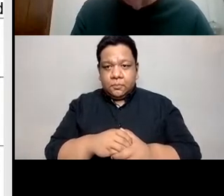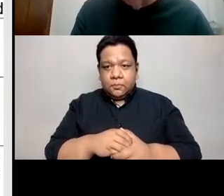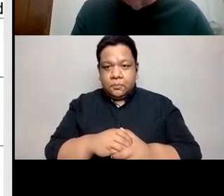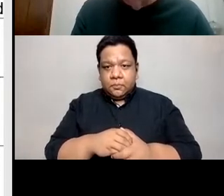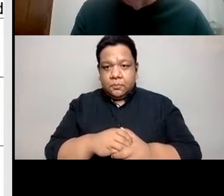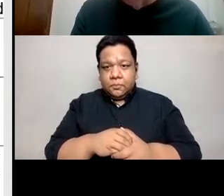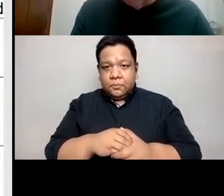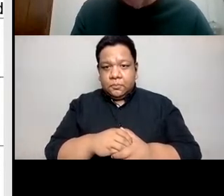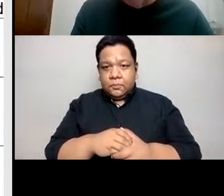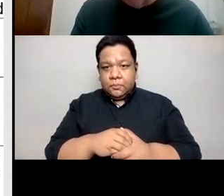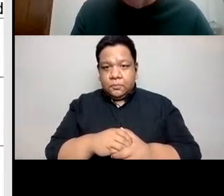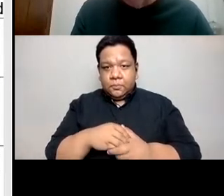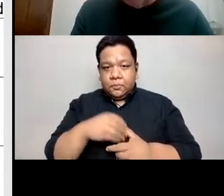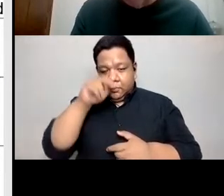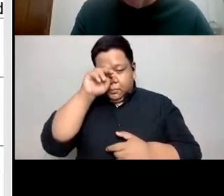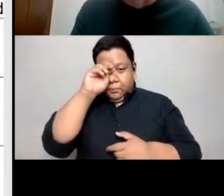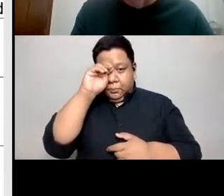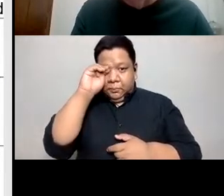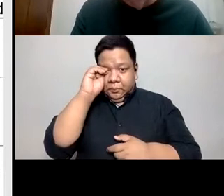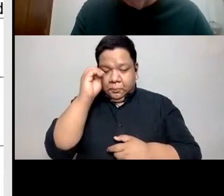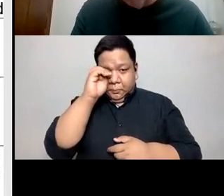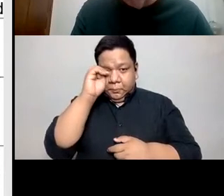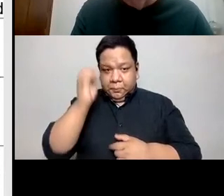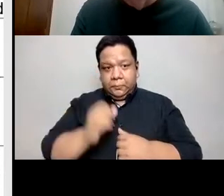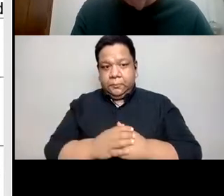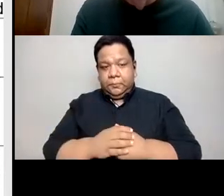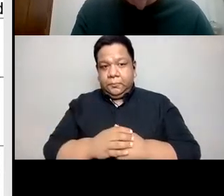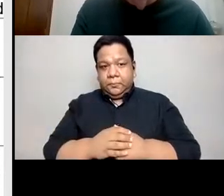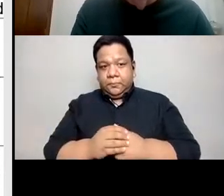Oops, go back up. All right.